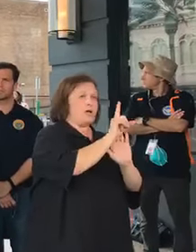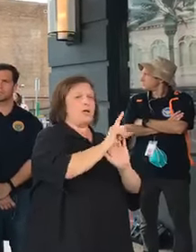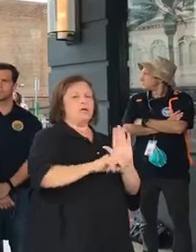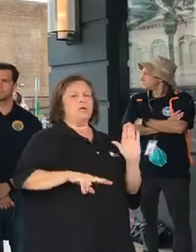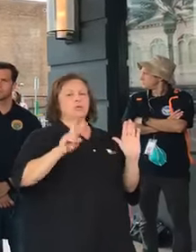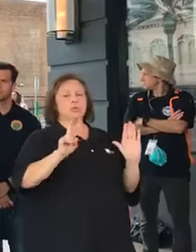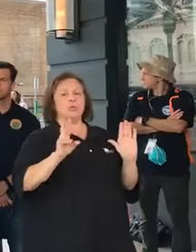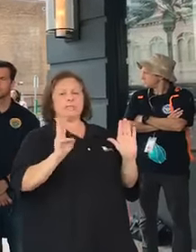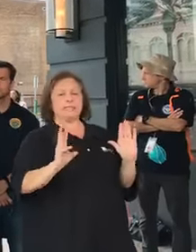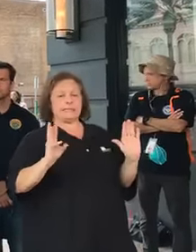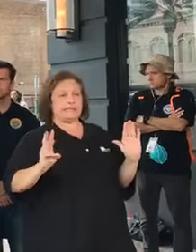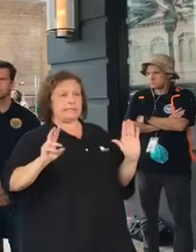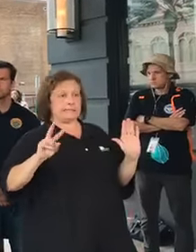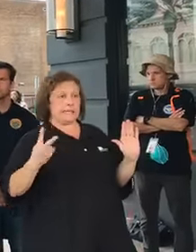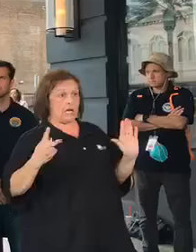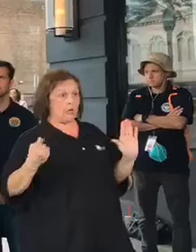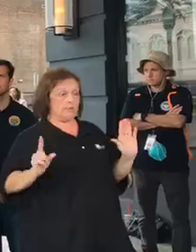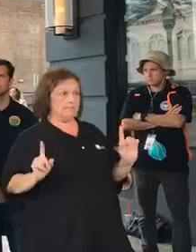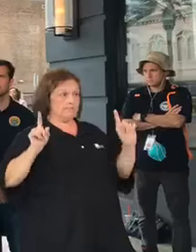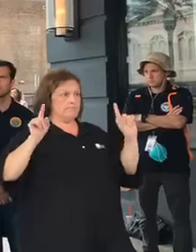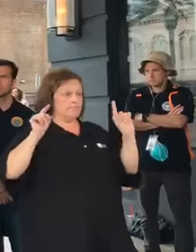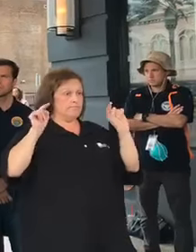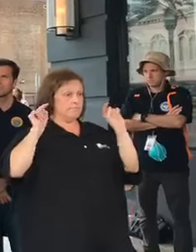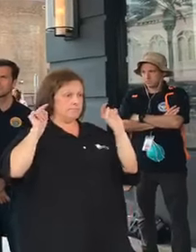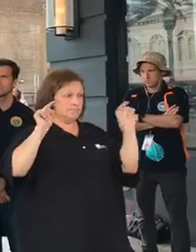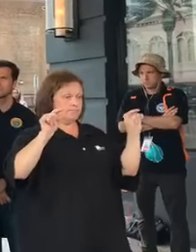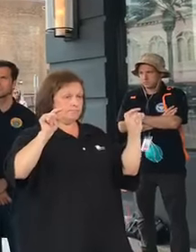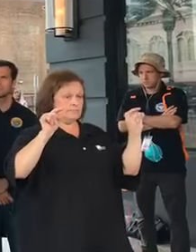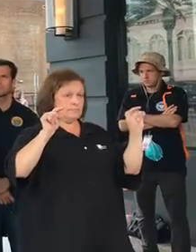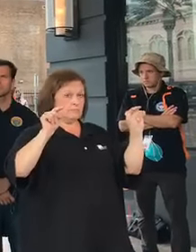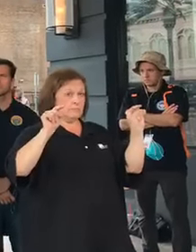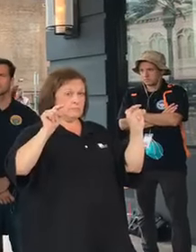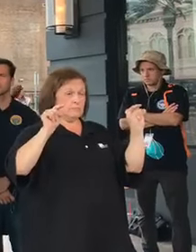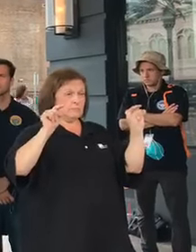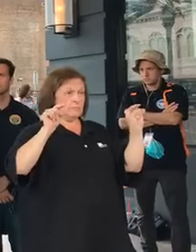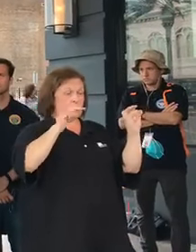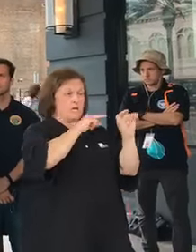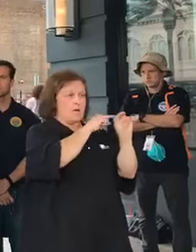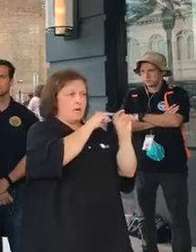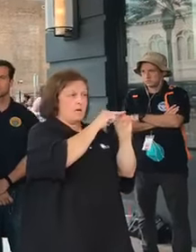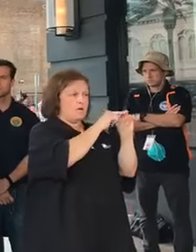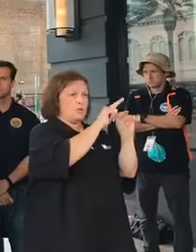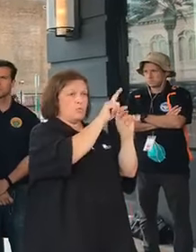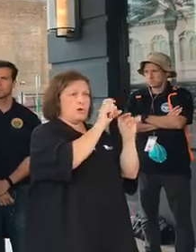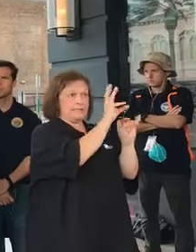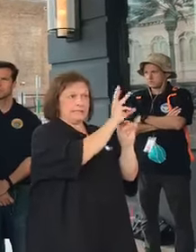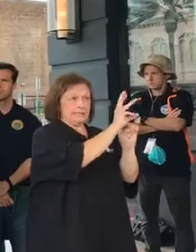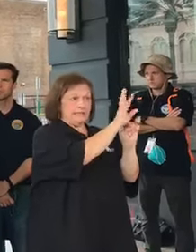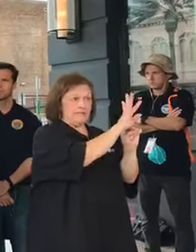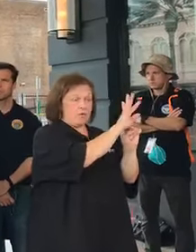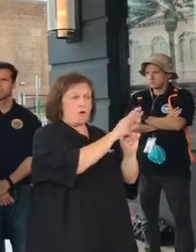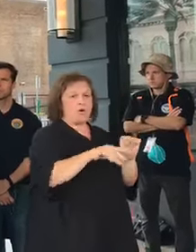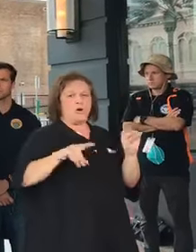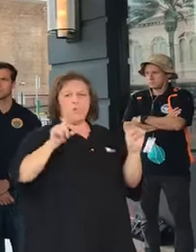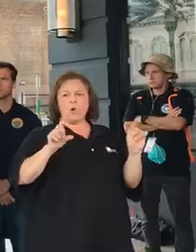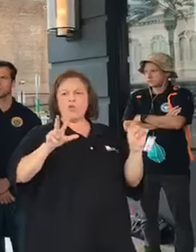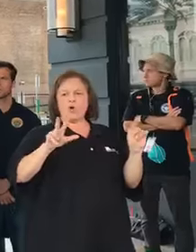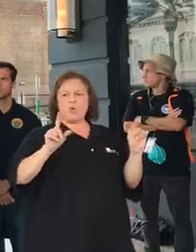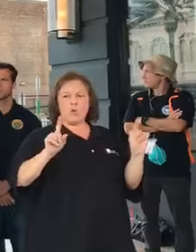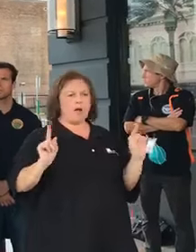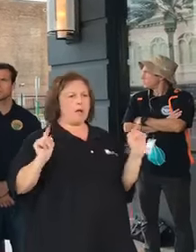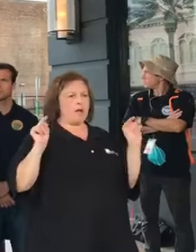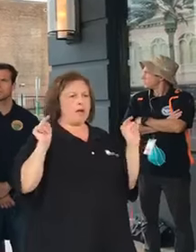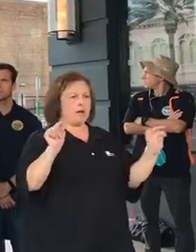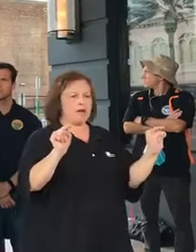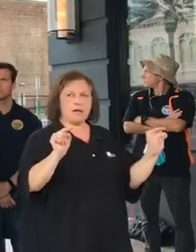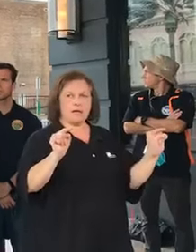is 266. The boom on the tallest one that stretches out, the long arm that stretches out, is 164 and 131 on the short.